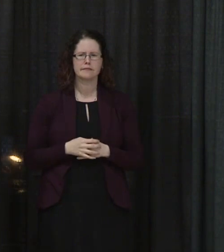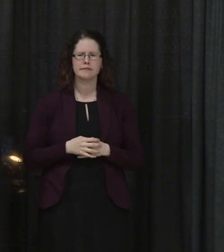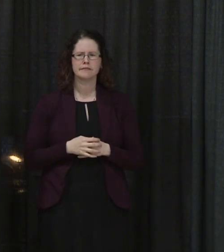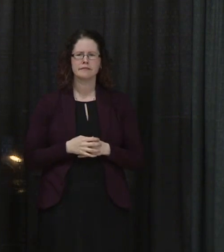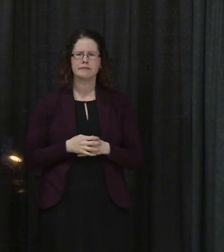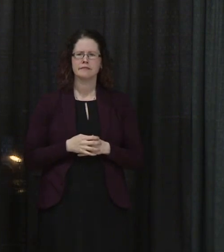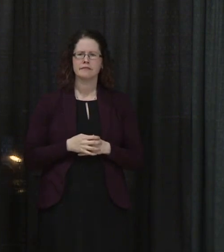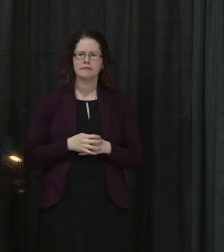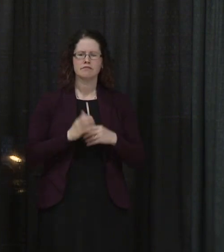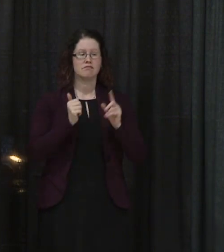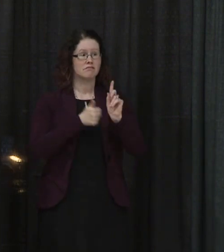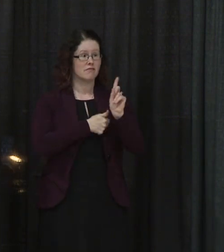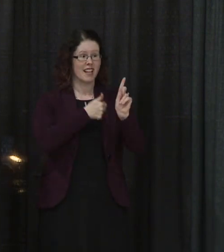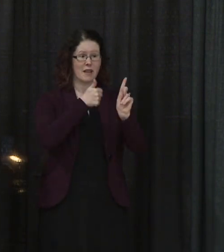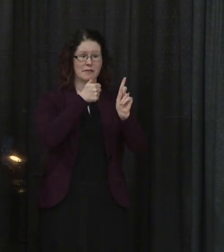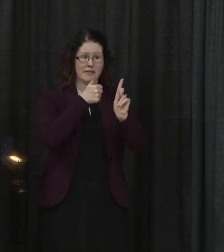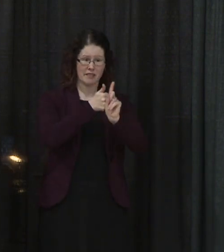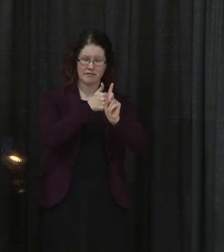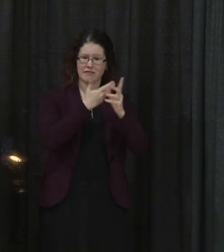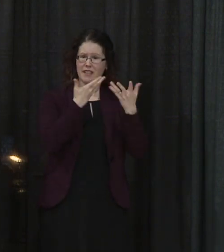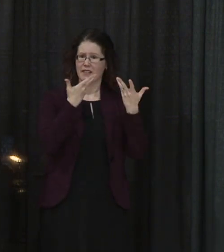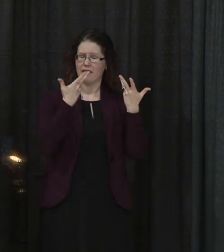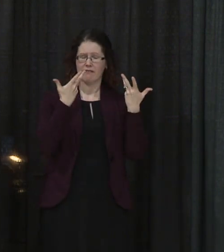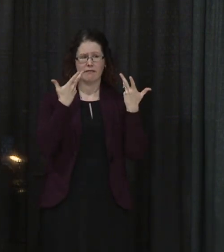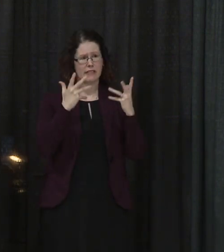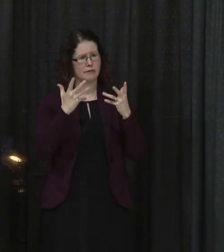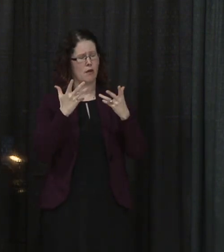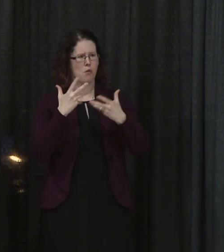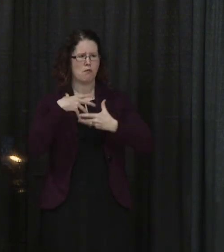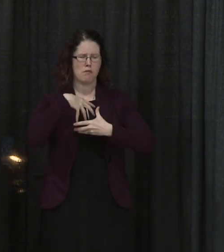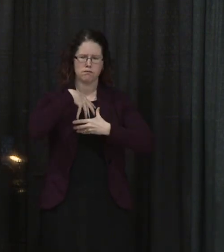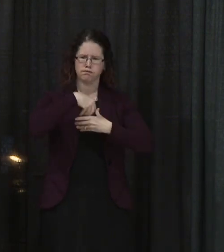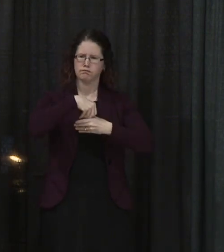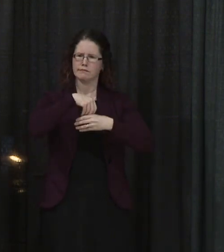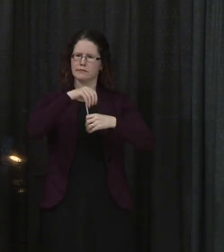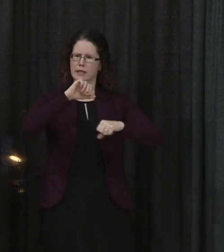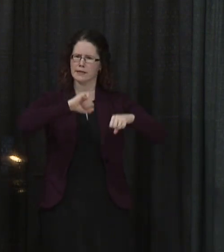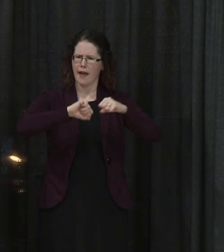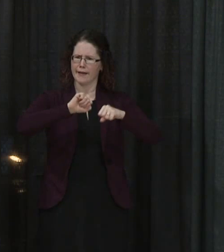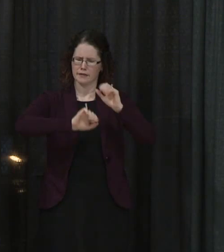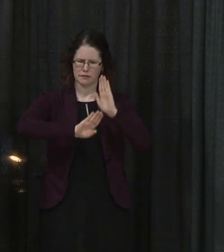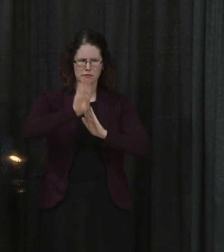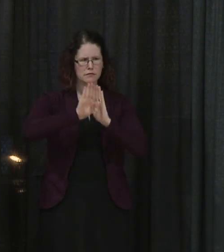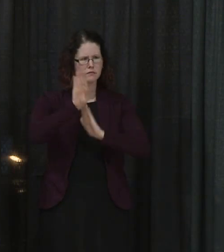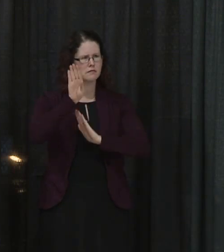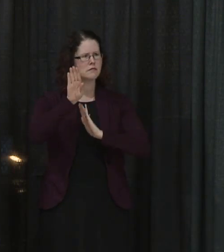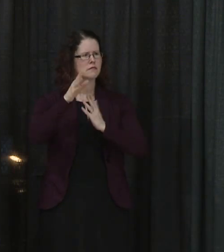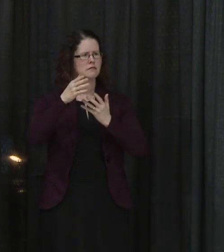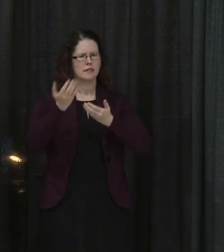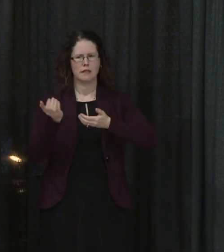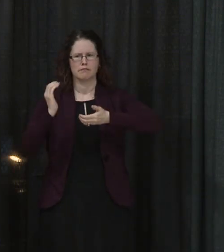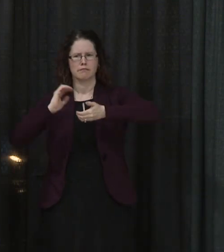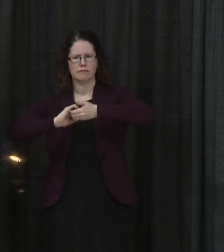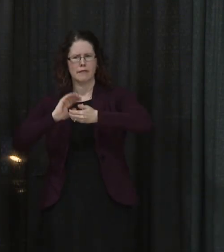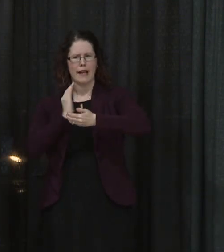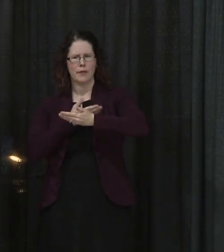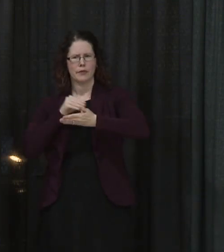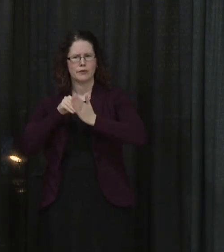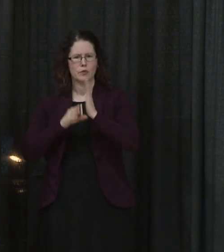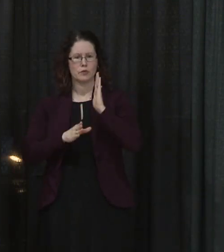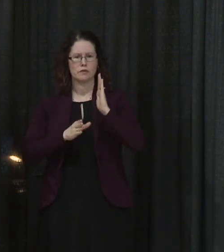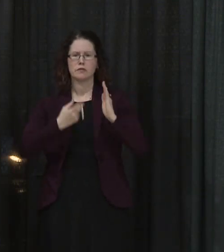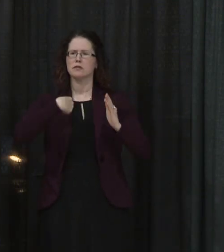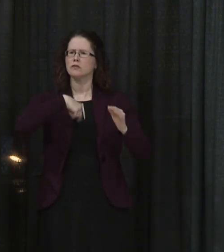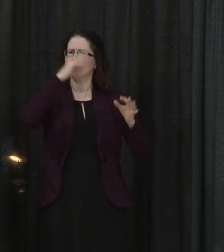his extraordinary contributions to science, and his outstanding role modeling for all Canadians, we gave Colonel